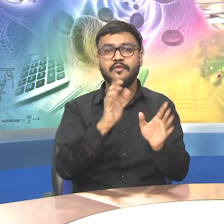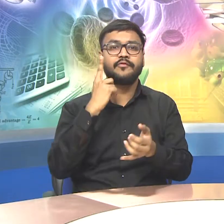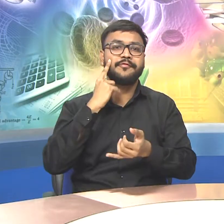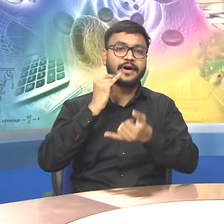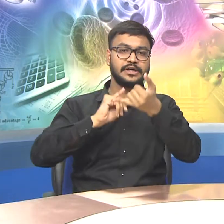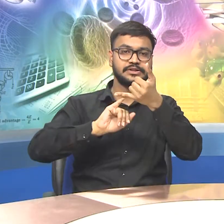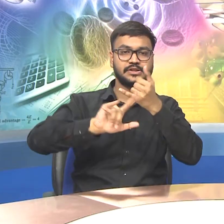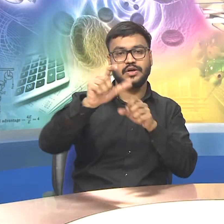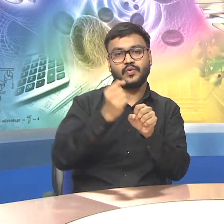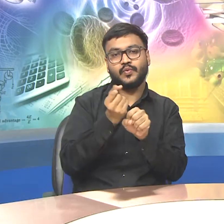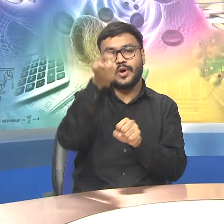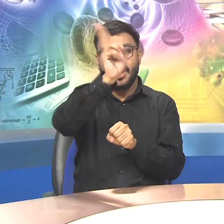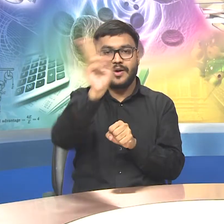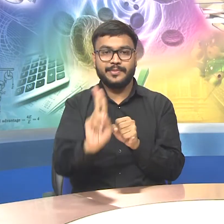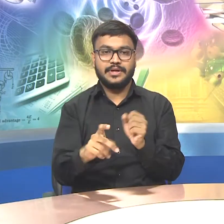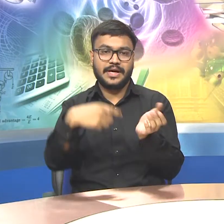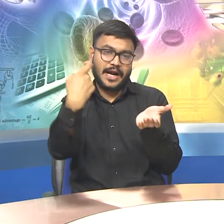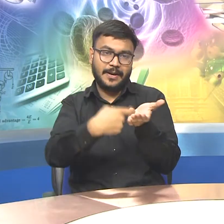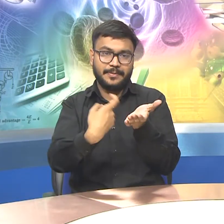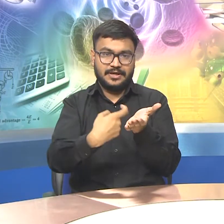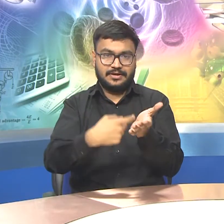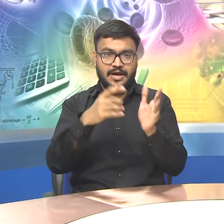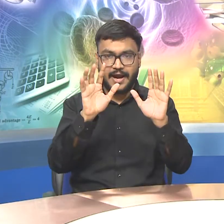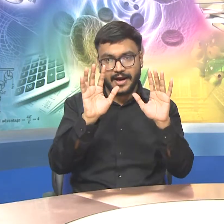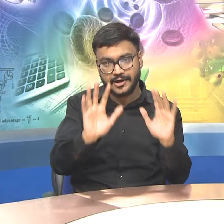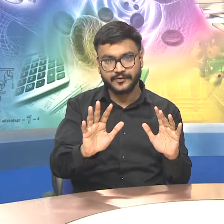This is a part of ISL grammar.